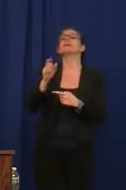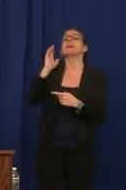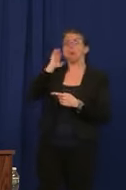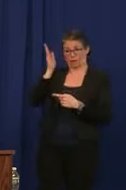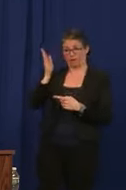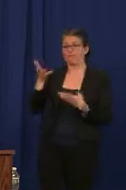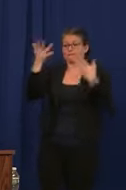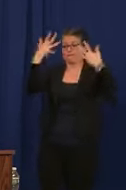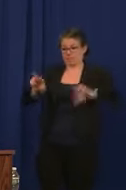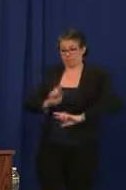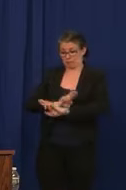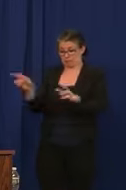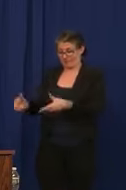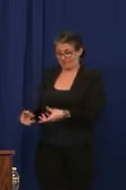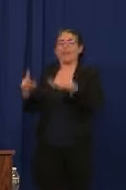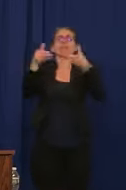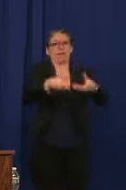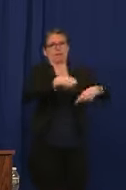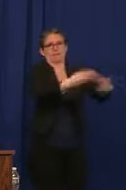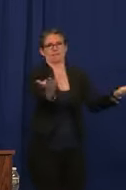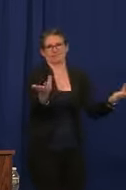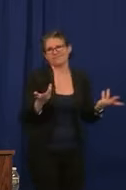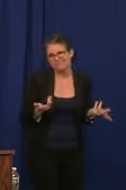come on the testing front there, Steve.